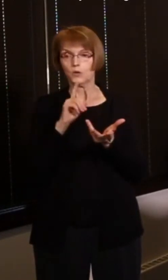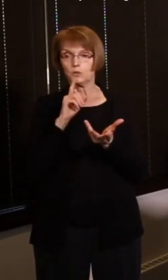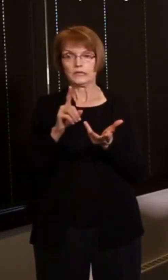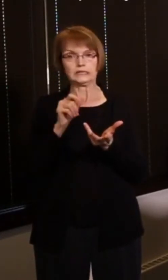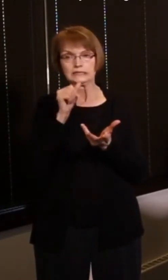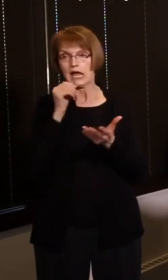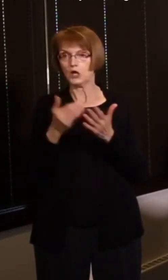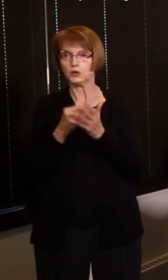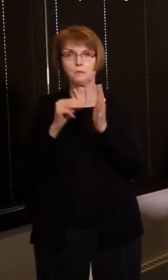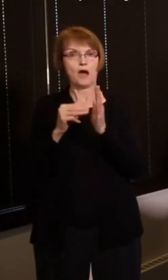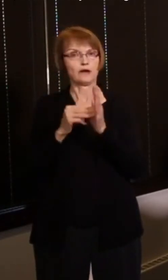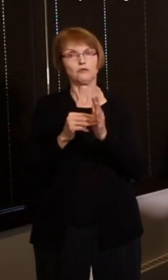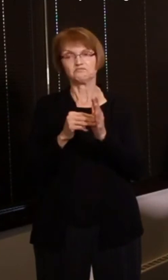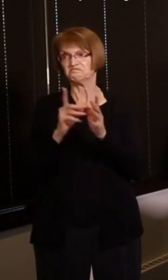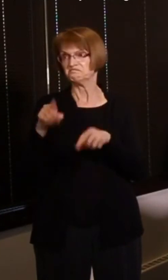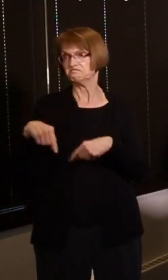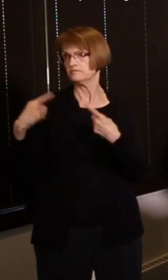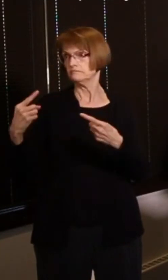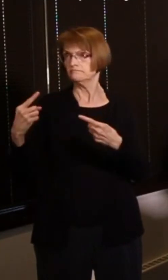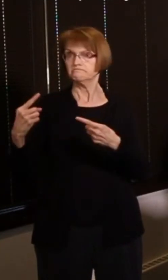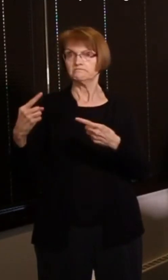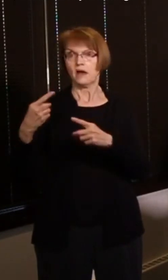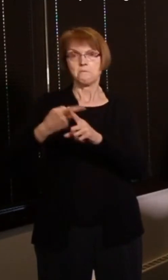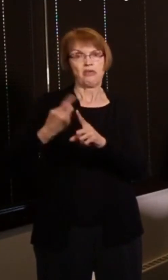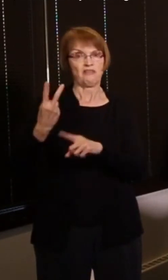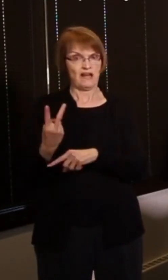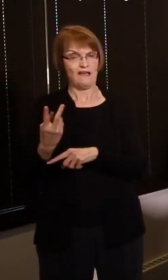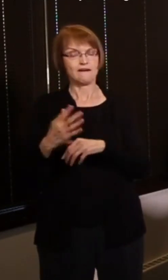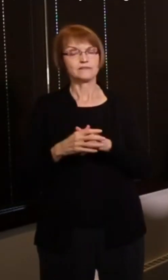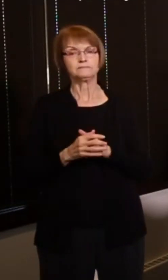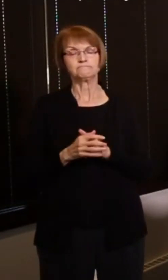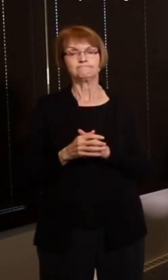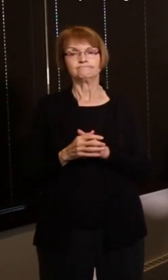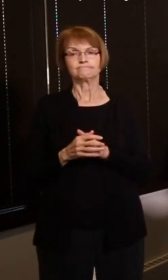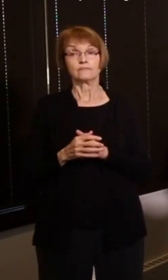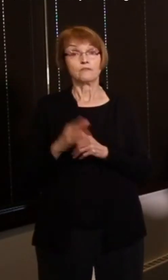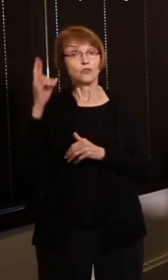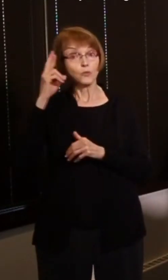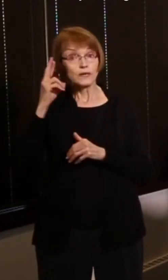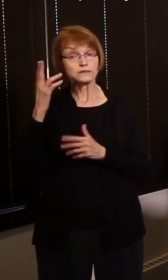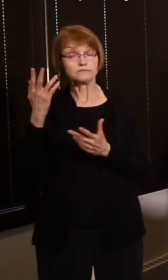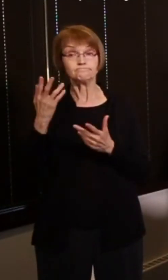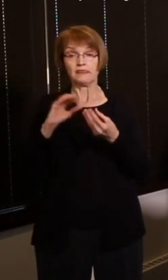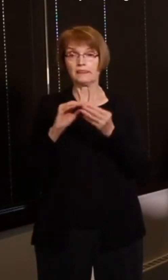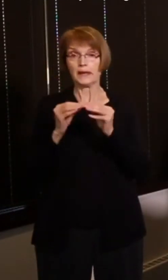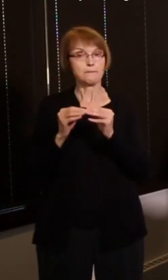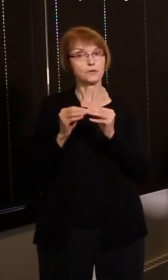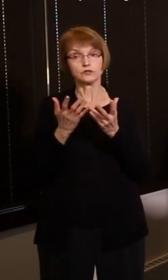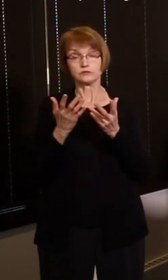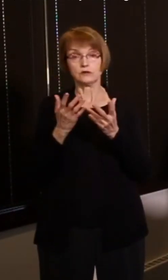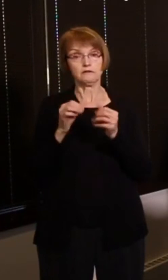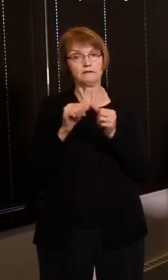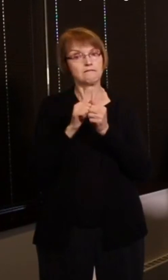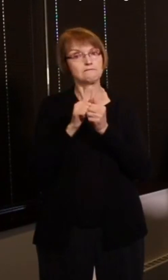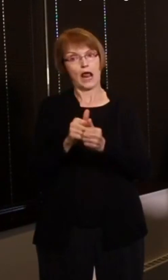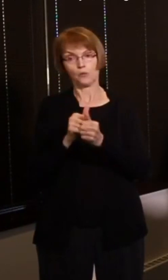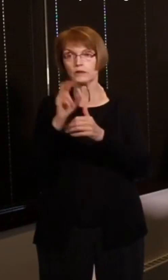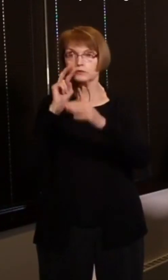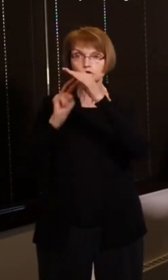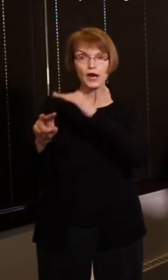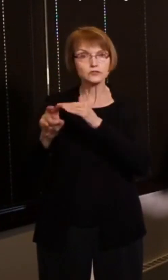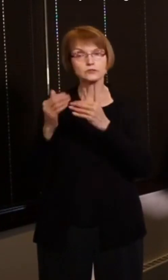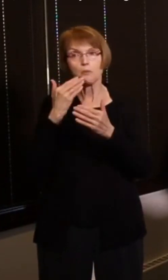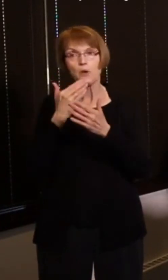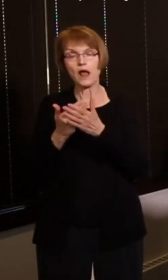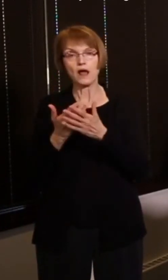this model for about a week and a half, or I'm sorry, about a month and a half. And the reason for that is the numbers are tracking along well with the model. So you can